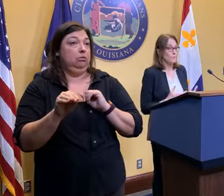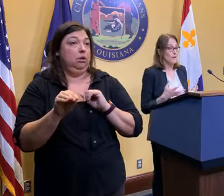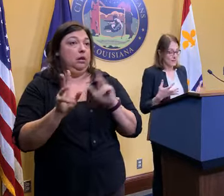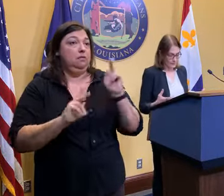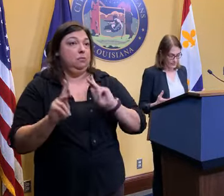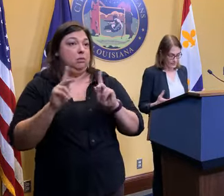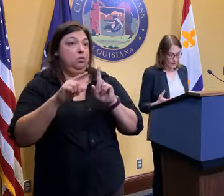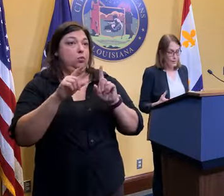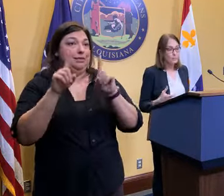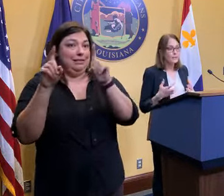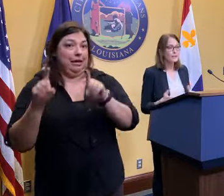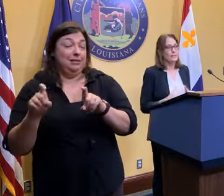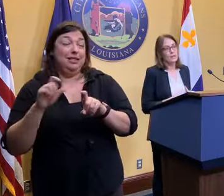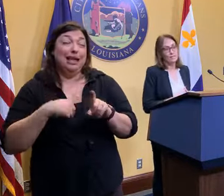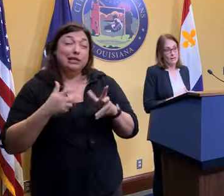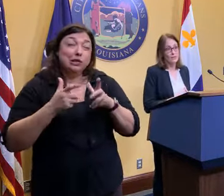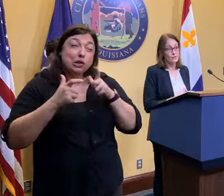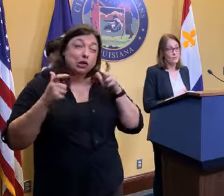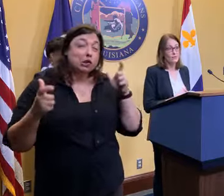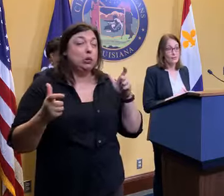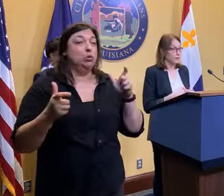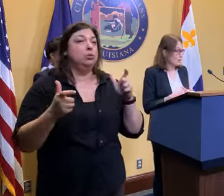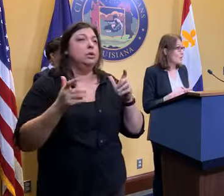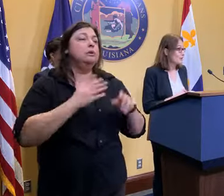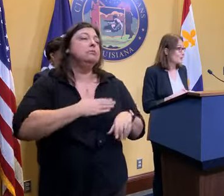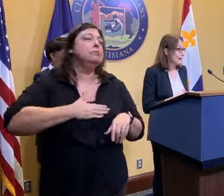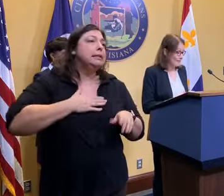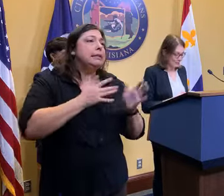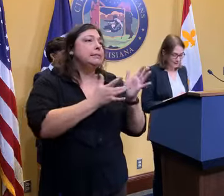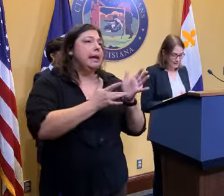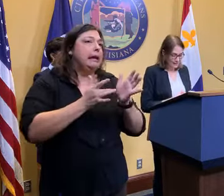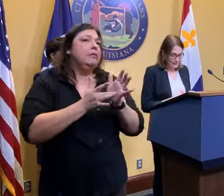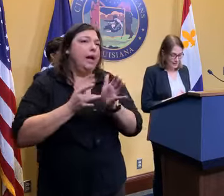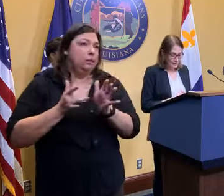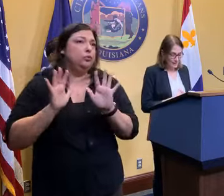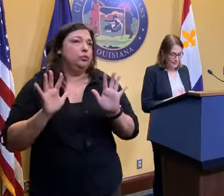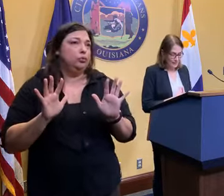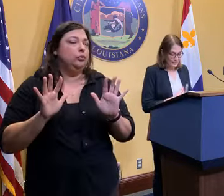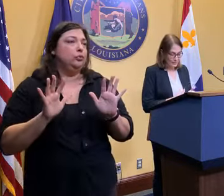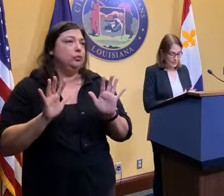That's tremendous. Please take advantage of this as long as we have it.